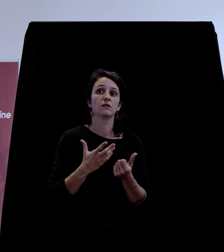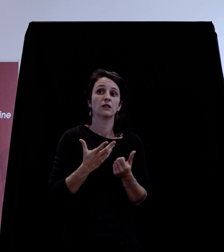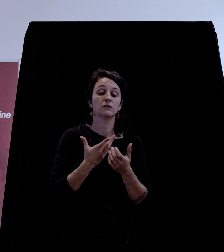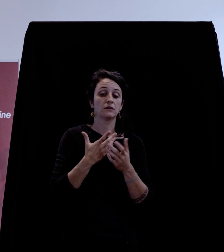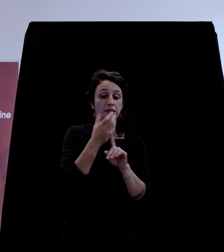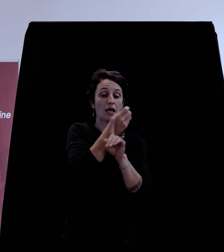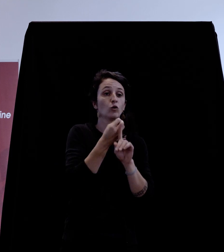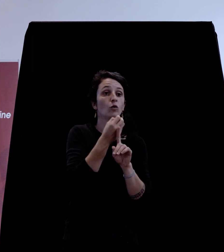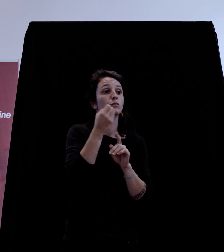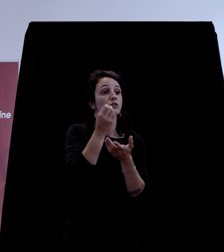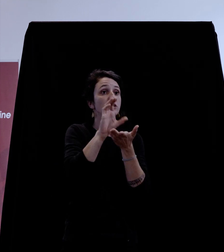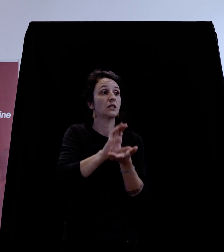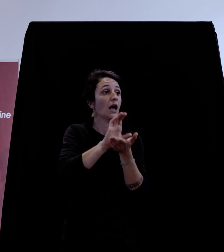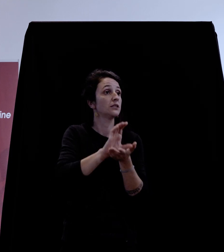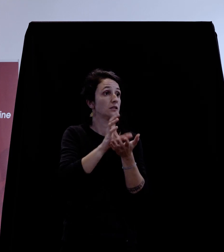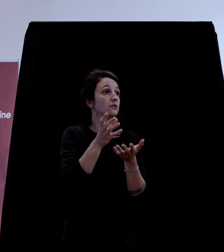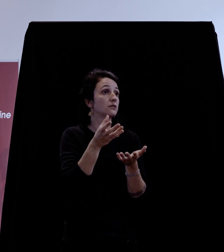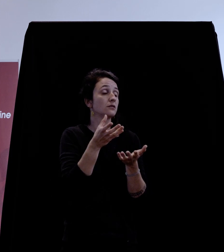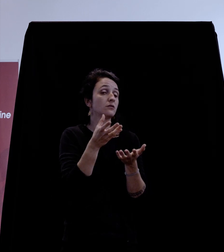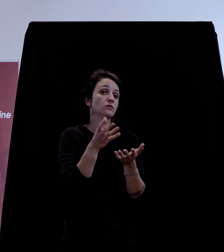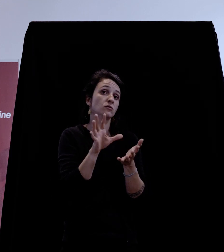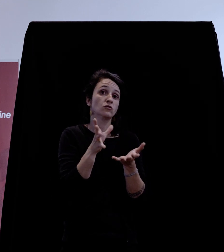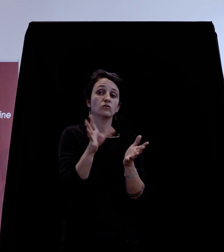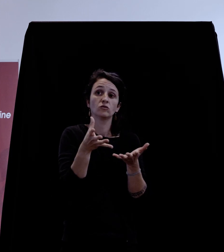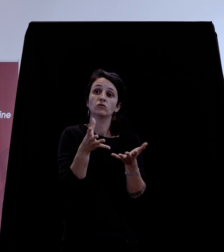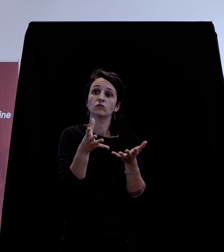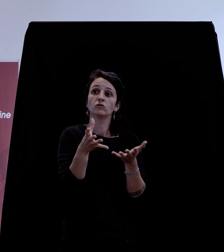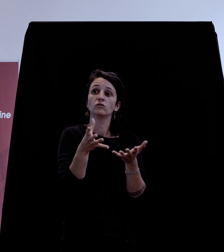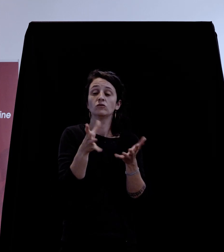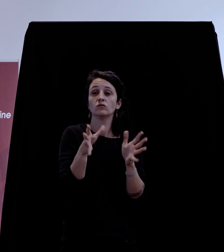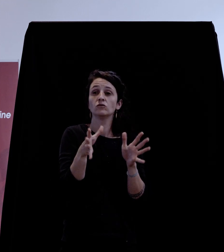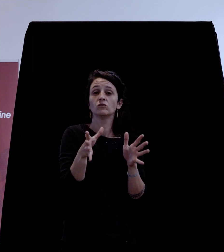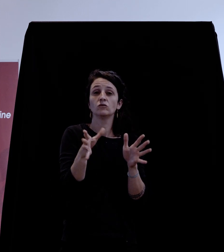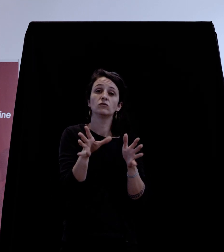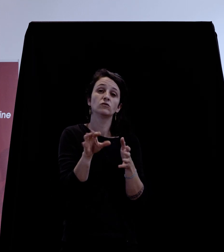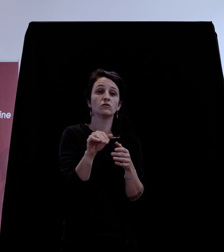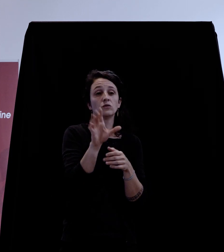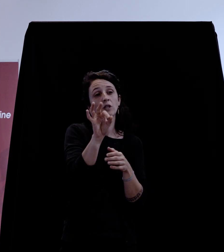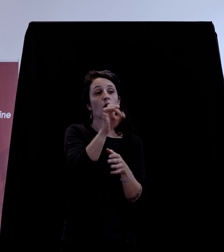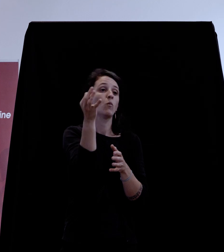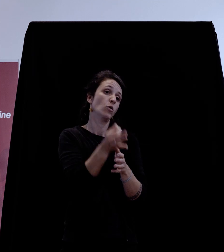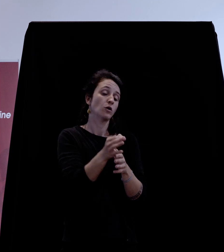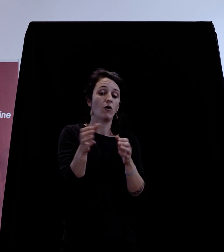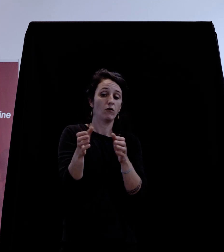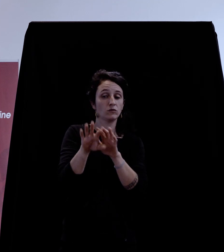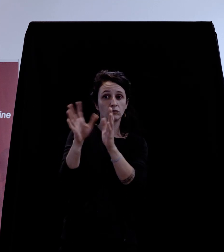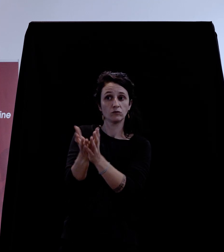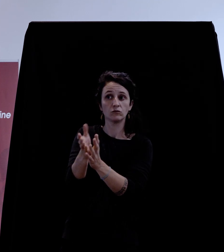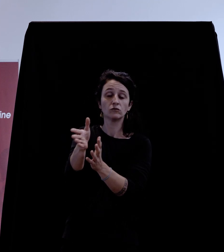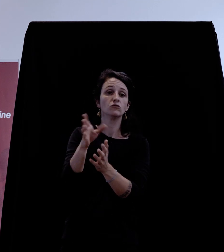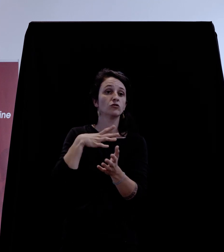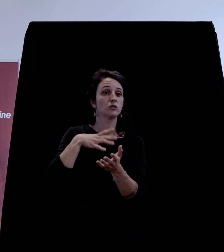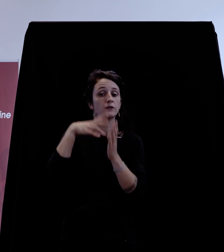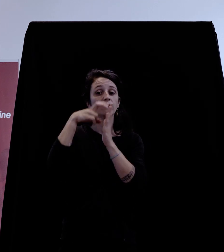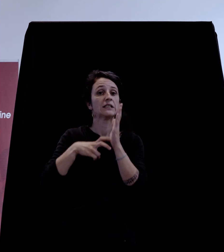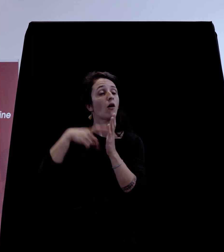what research we can do, about 50% of the kids will have intellectual disability. 50% of the kids are unlikely